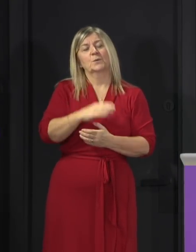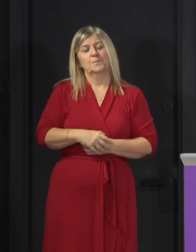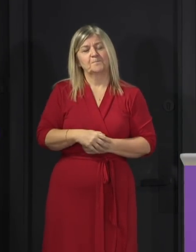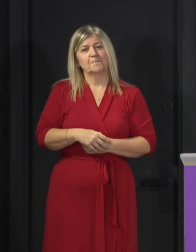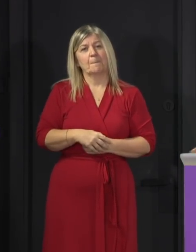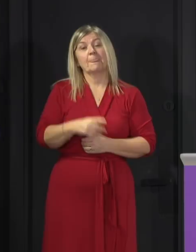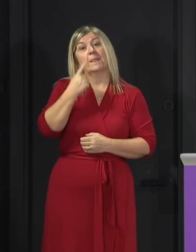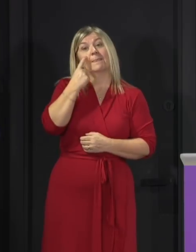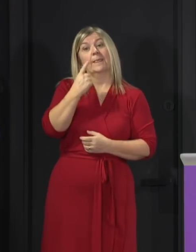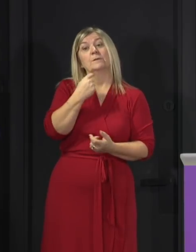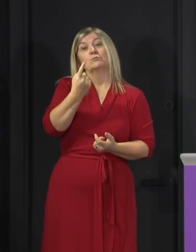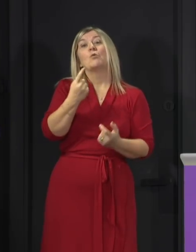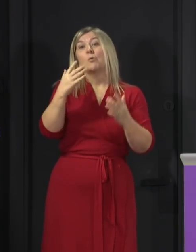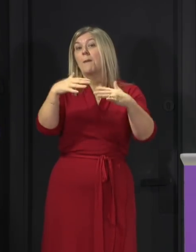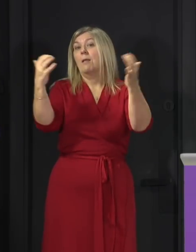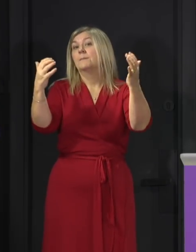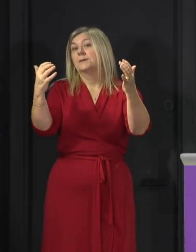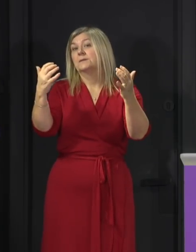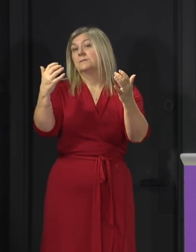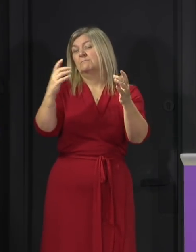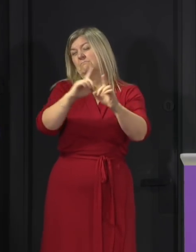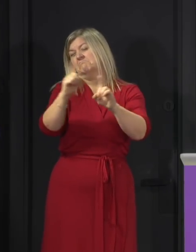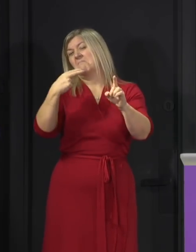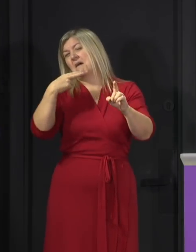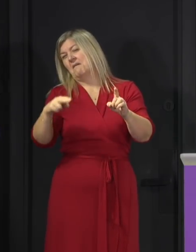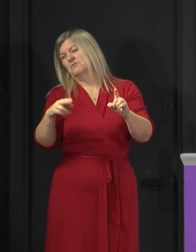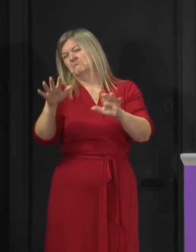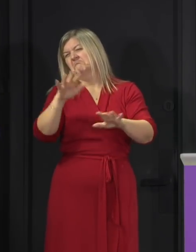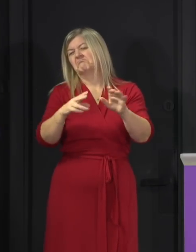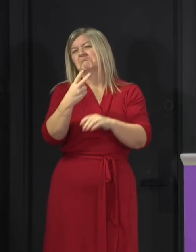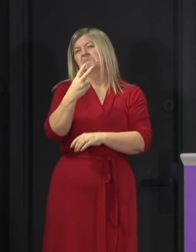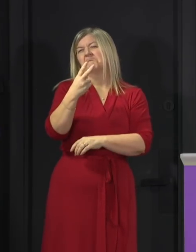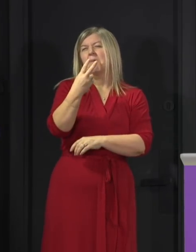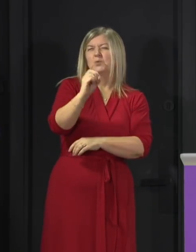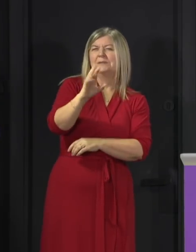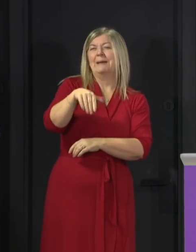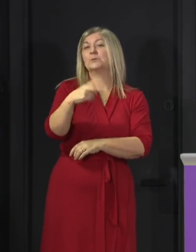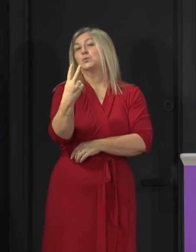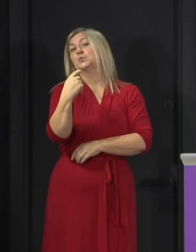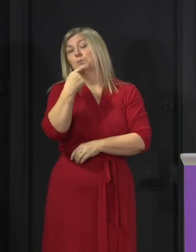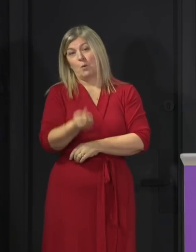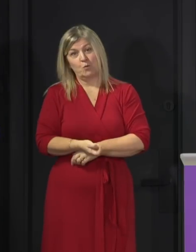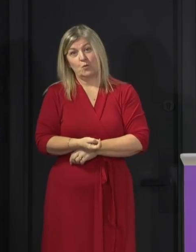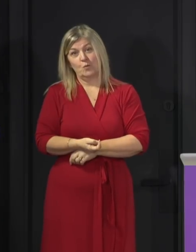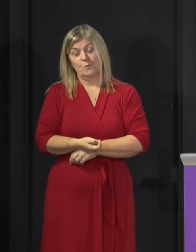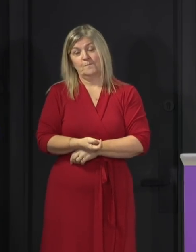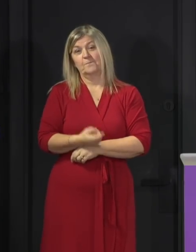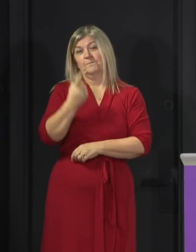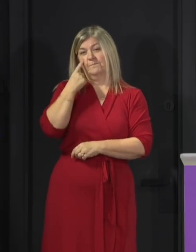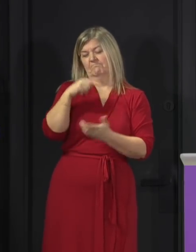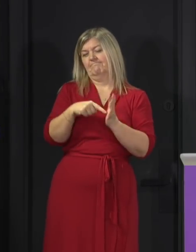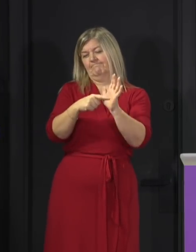I will join you tomorrow from the Scottish Parliament at the later time of, I think, around 2:20 tomorrow afternoon, when I will set out